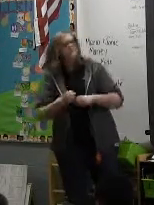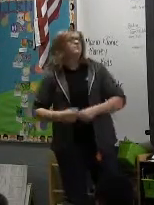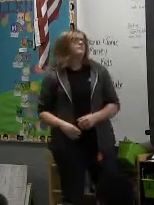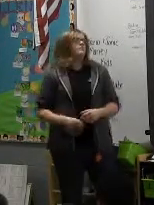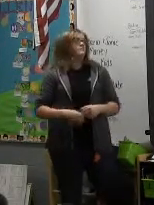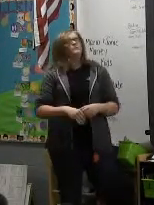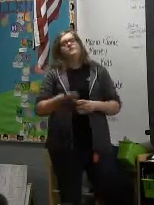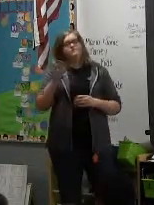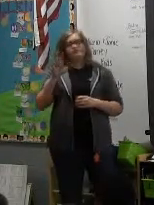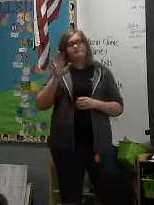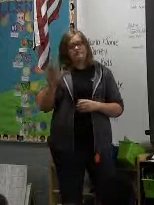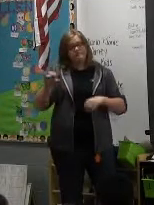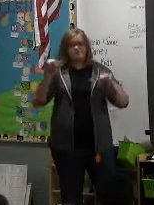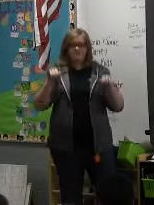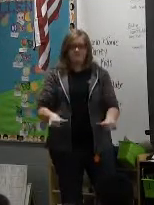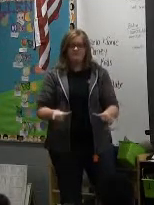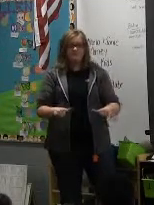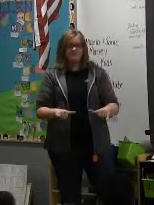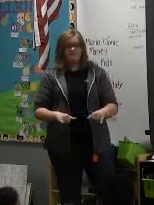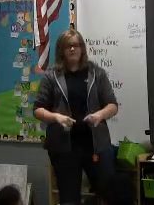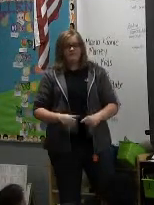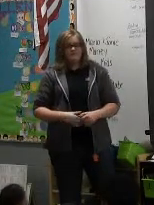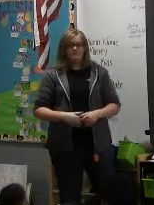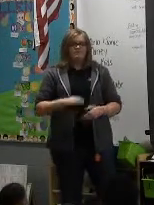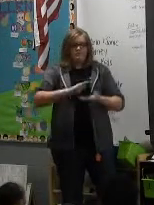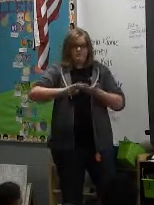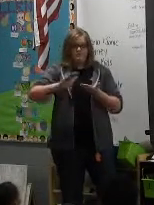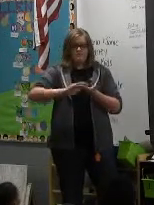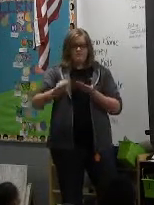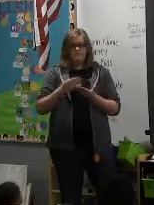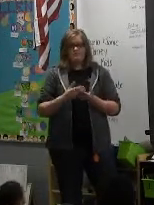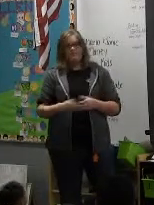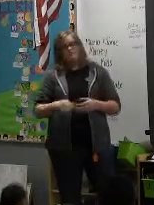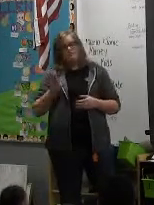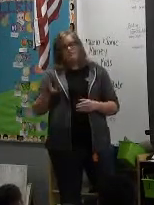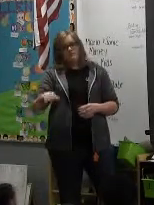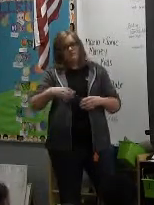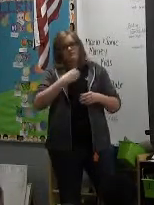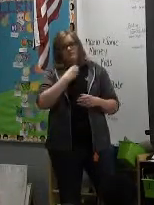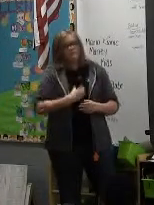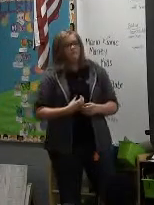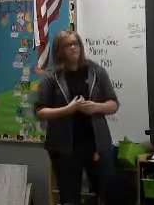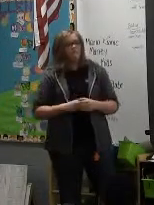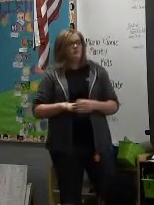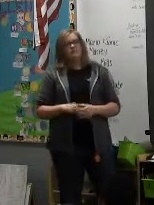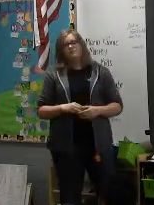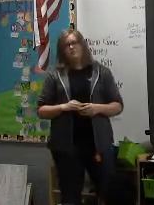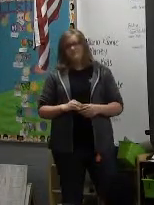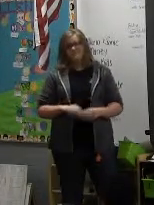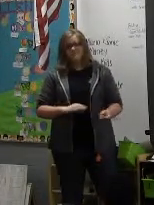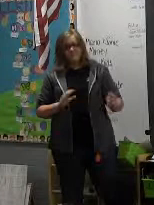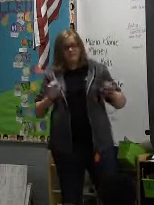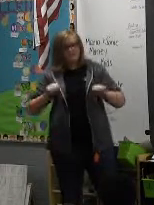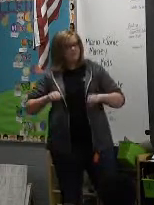So he stayed, even though he wished he could do something else.